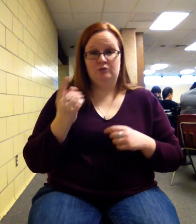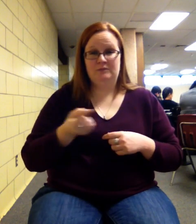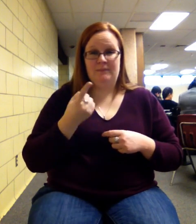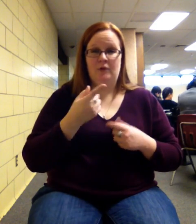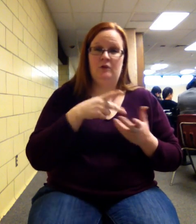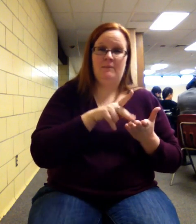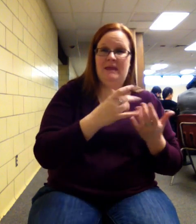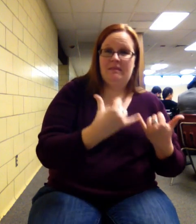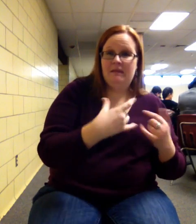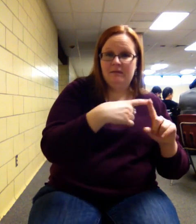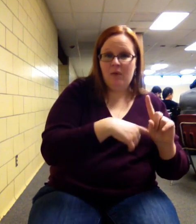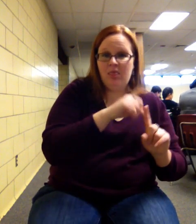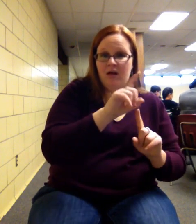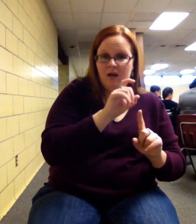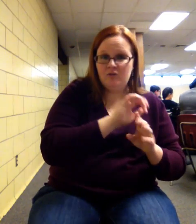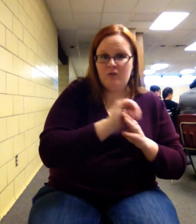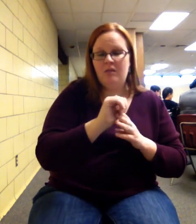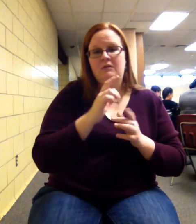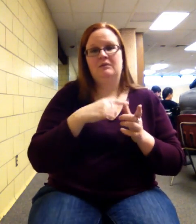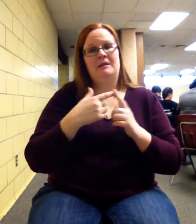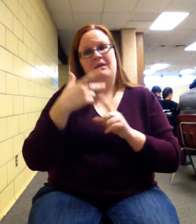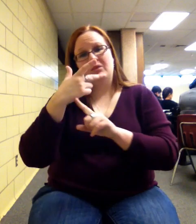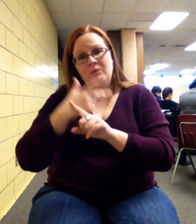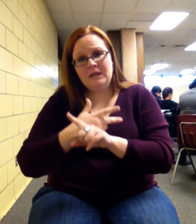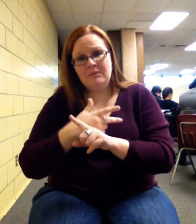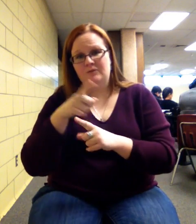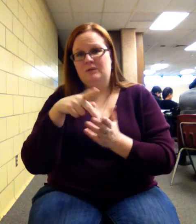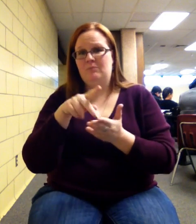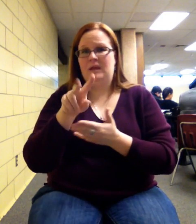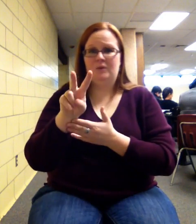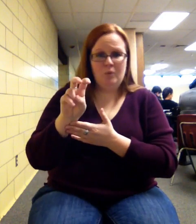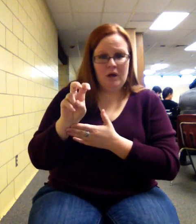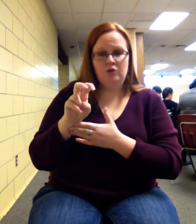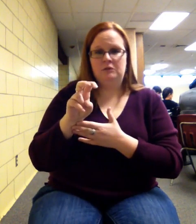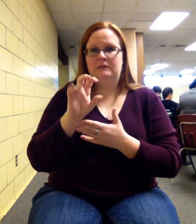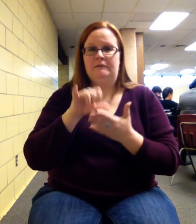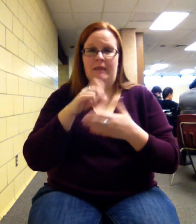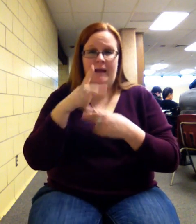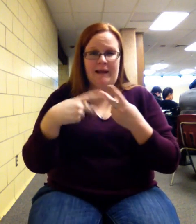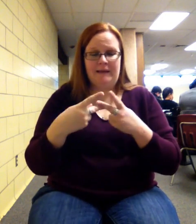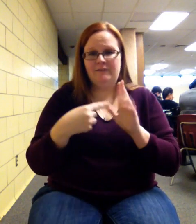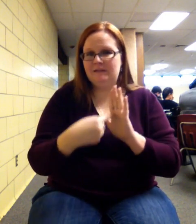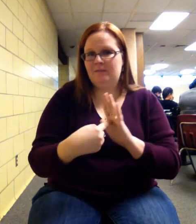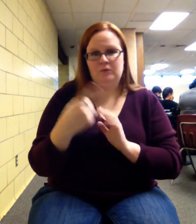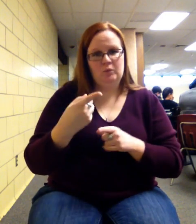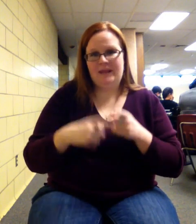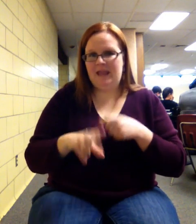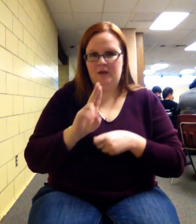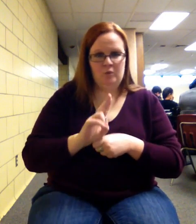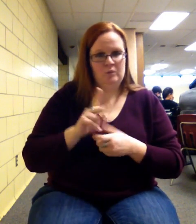and for $100, and then in 3 months for $200, that type of an example, you couldn't use your payment key. I'll teach you